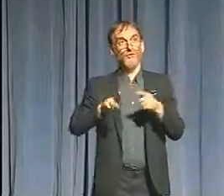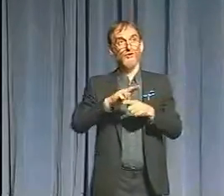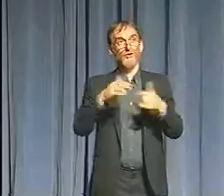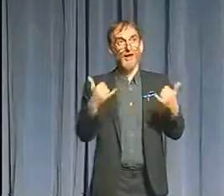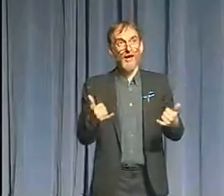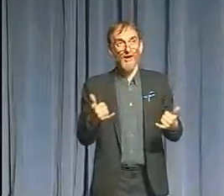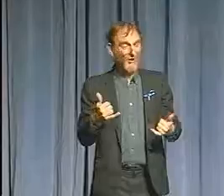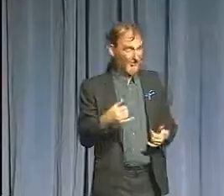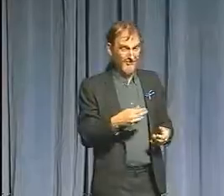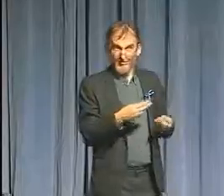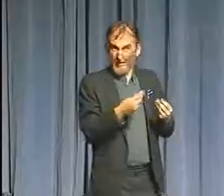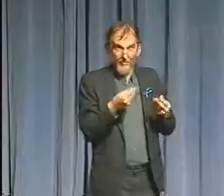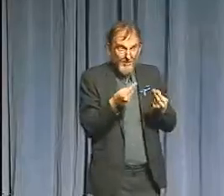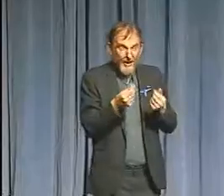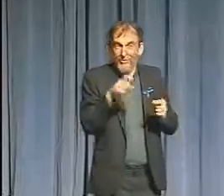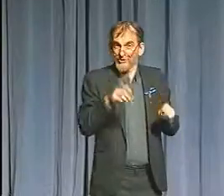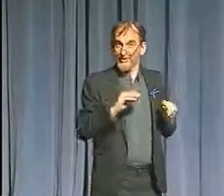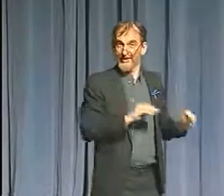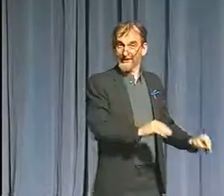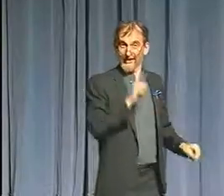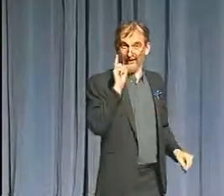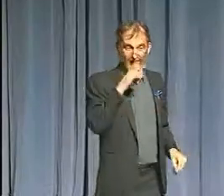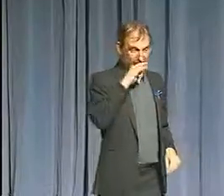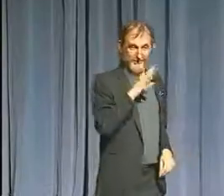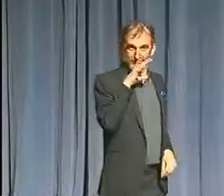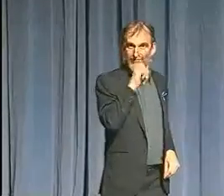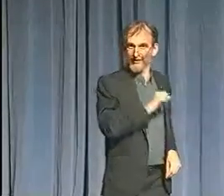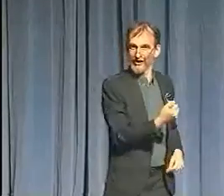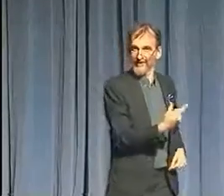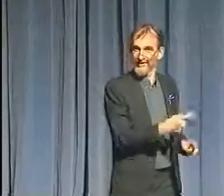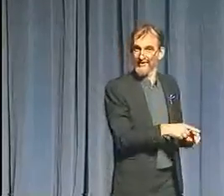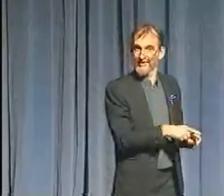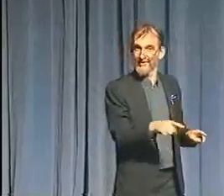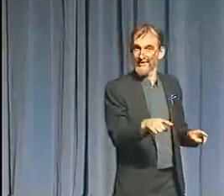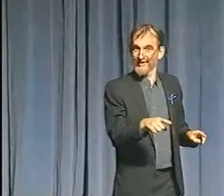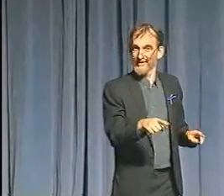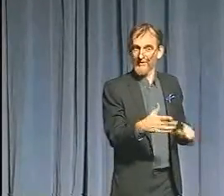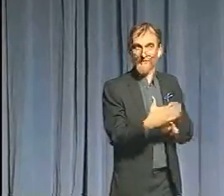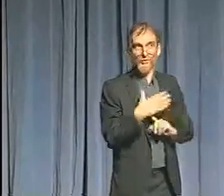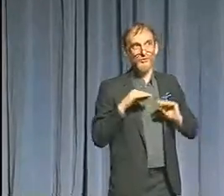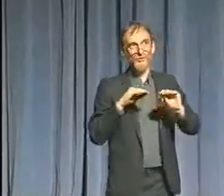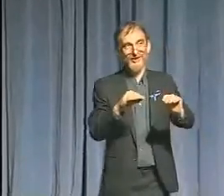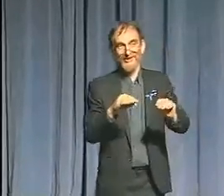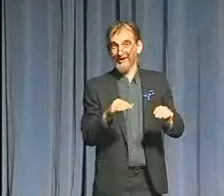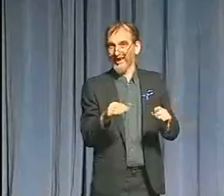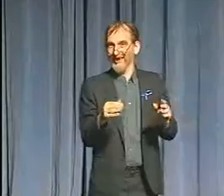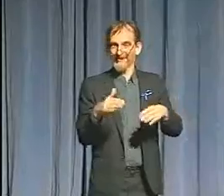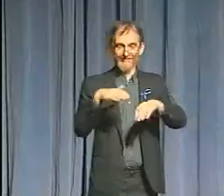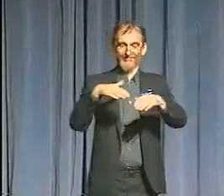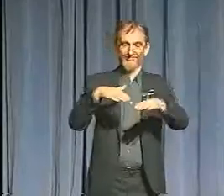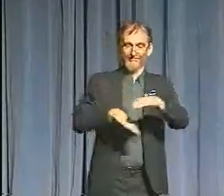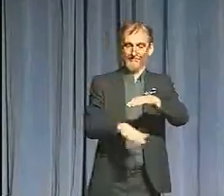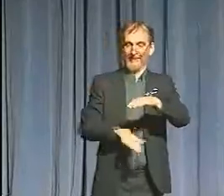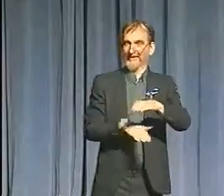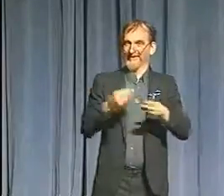But we need to we now have deaf studies in the university, but we should be teaching children from the ages of 5